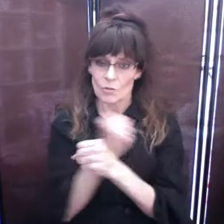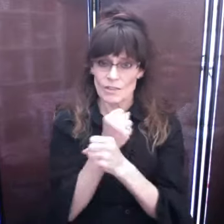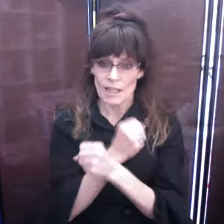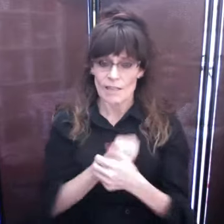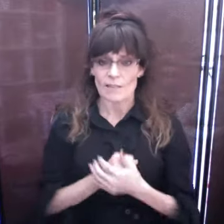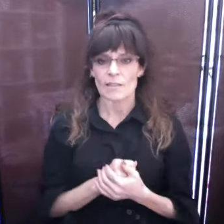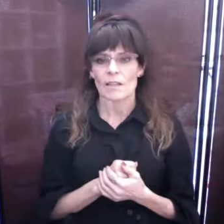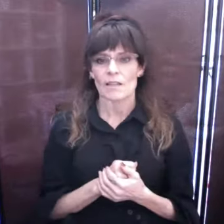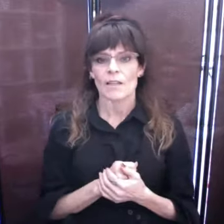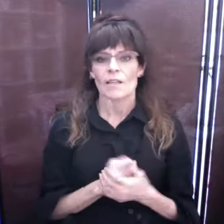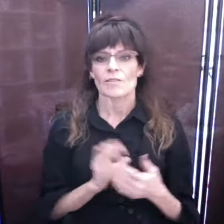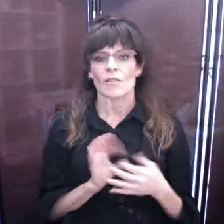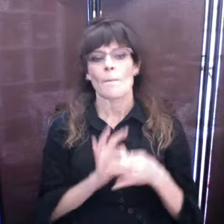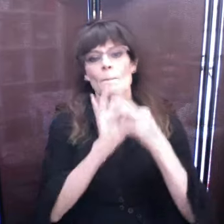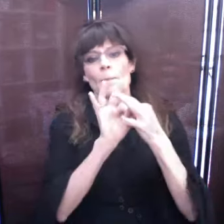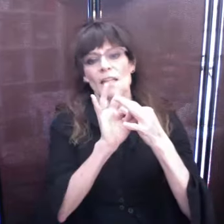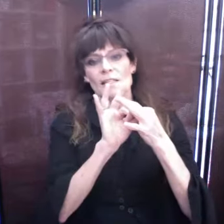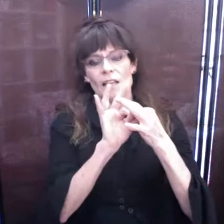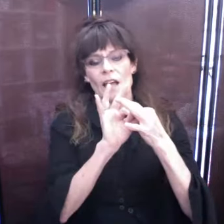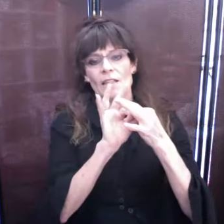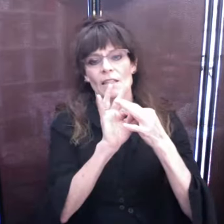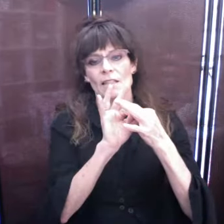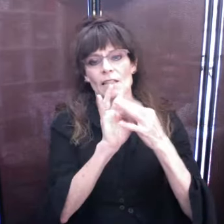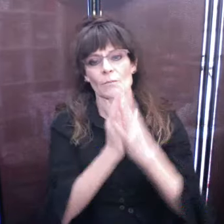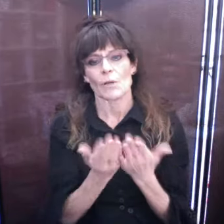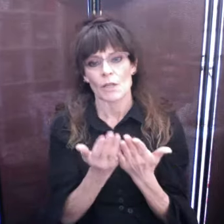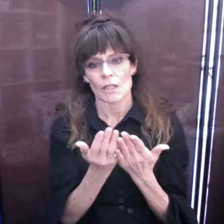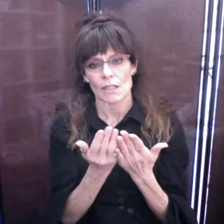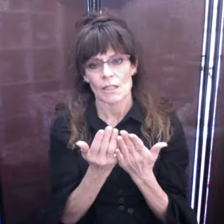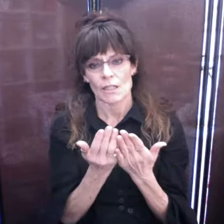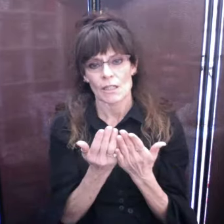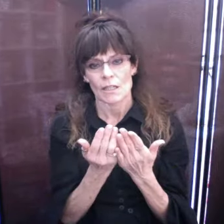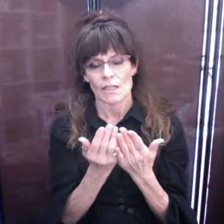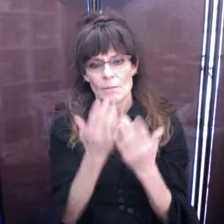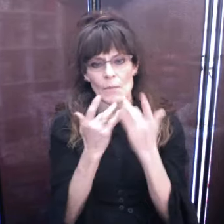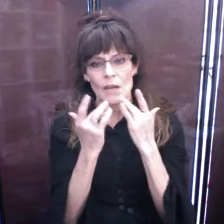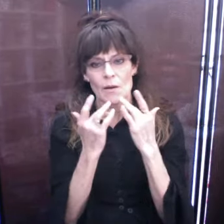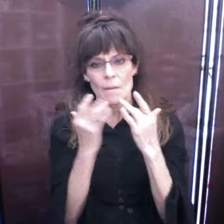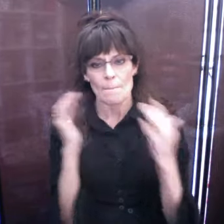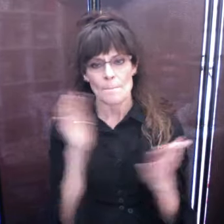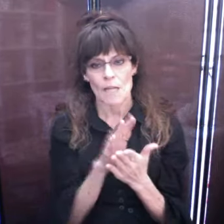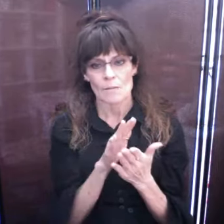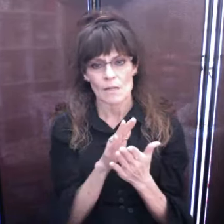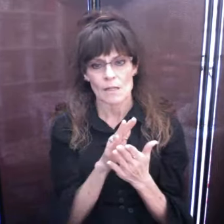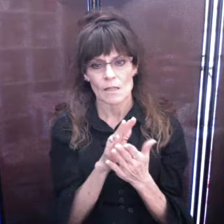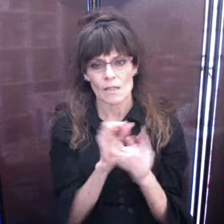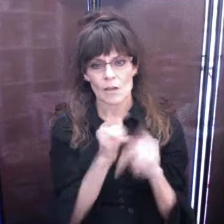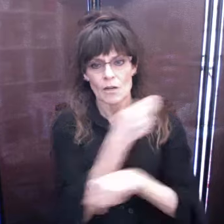that the book gives us, I'm just saying, the baseline, the bare minimum, is going to hospitals and facilities.